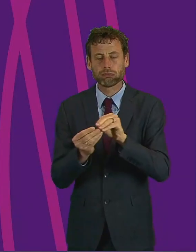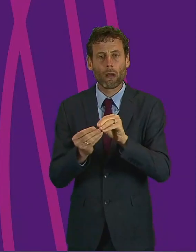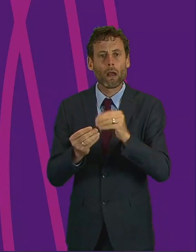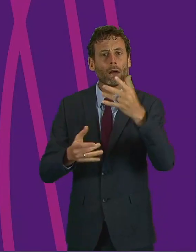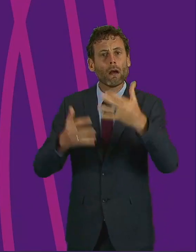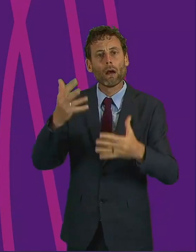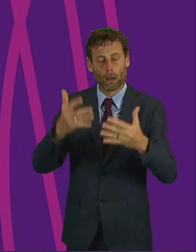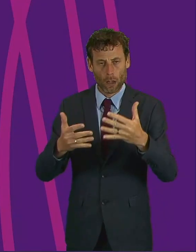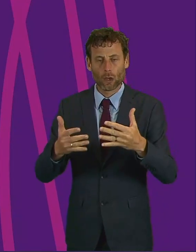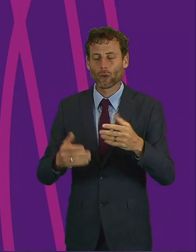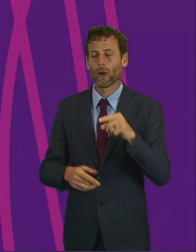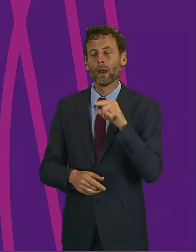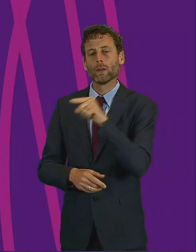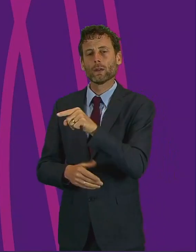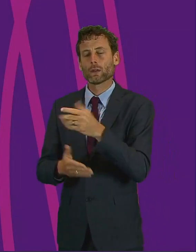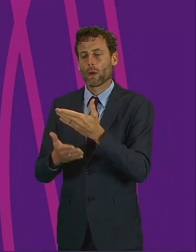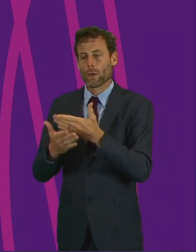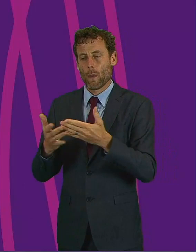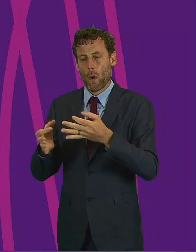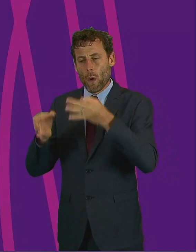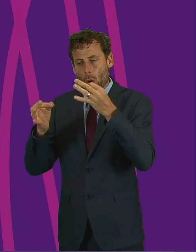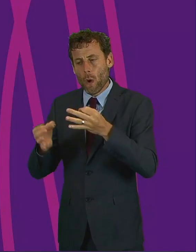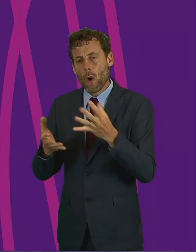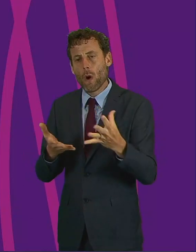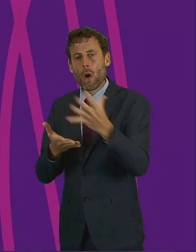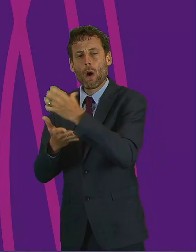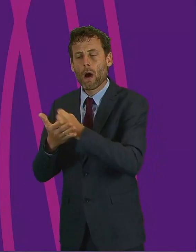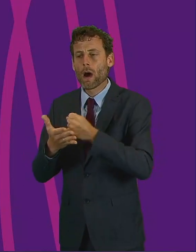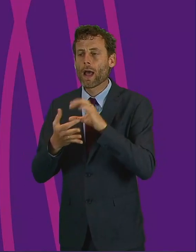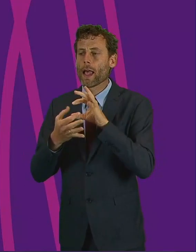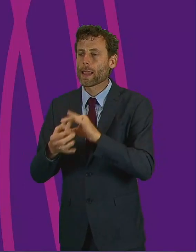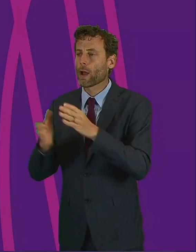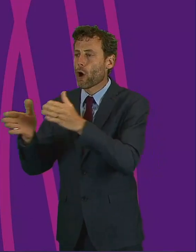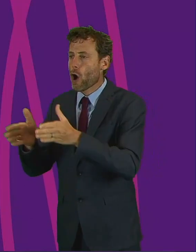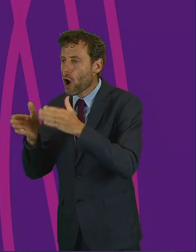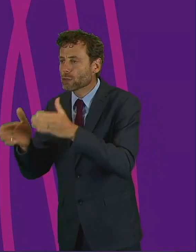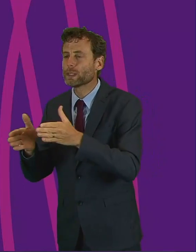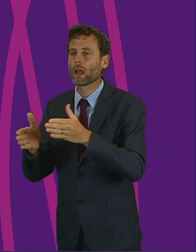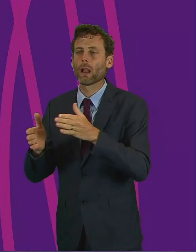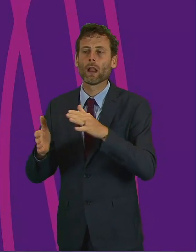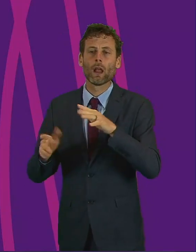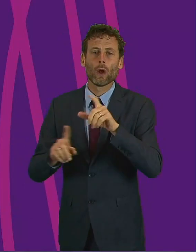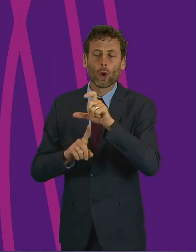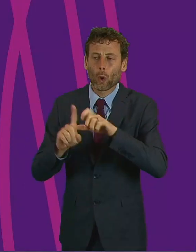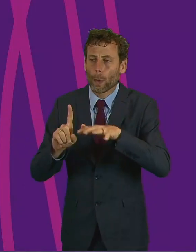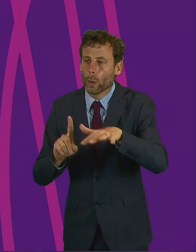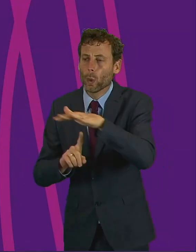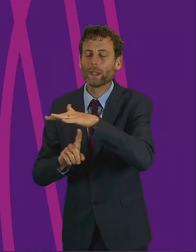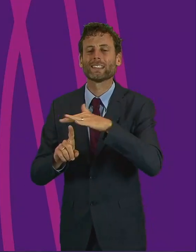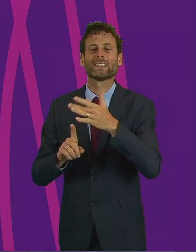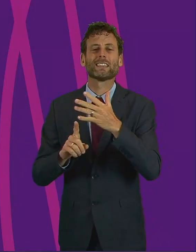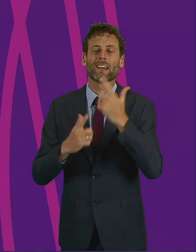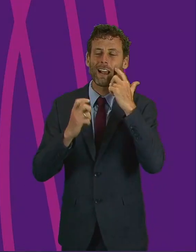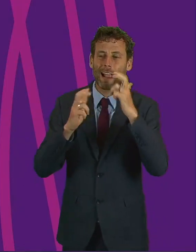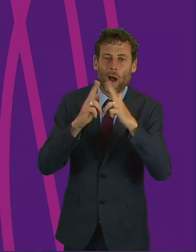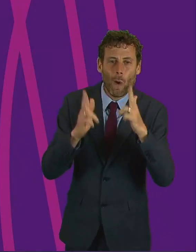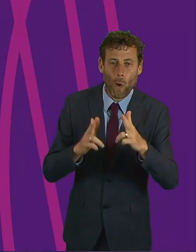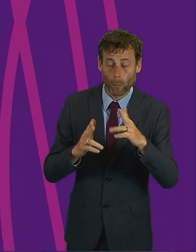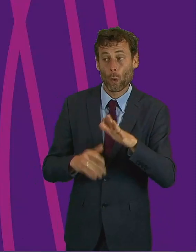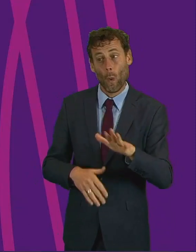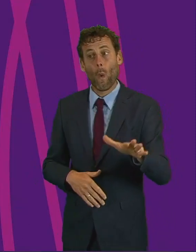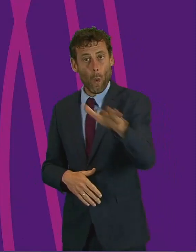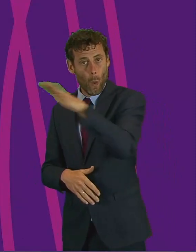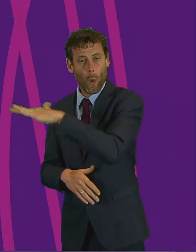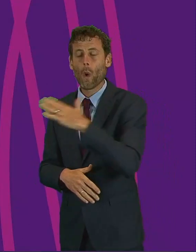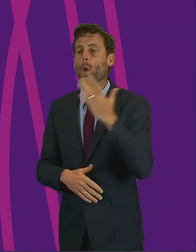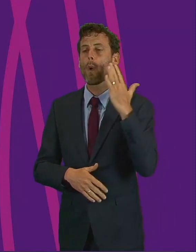its figures don't just include deaths where COVID has been confirmed by a laboratory test. It also reports on cases where the virus was entered on the death certificate